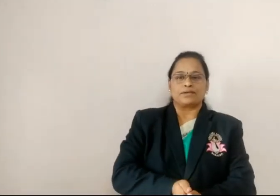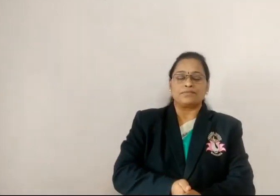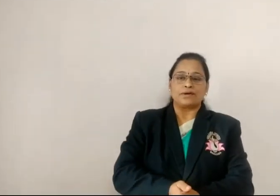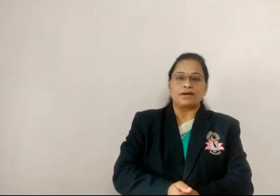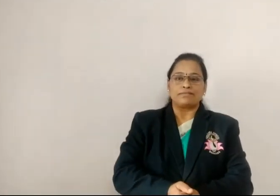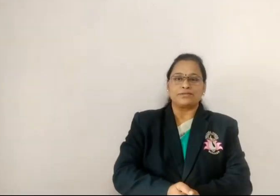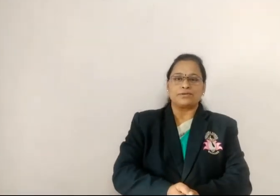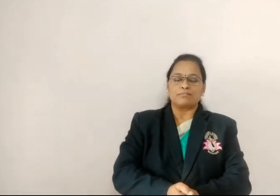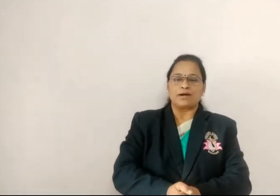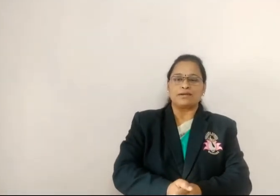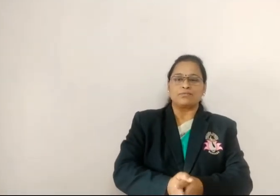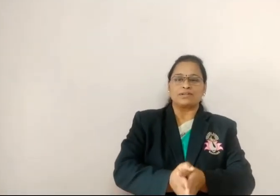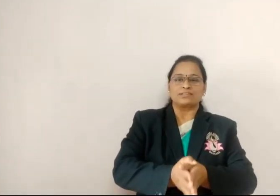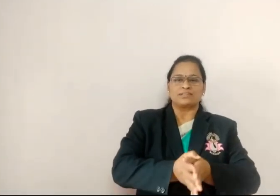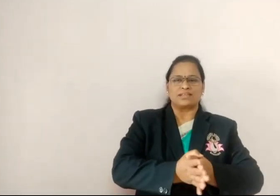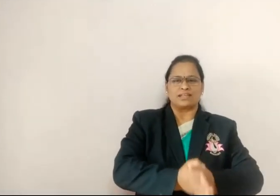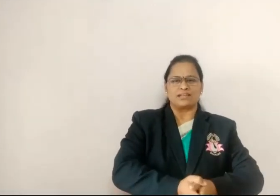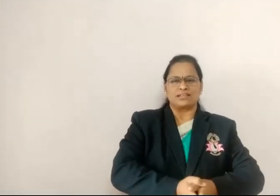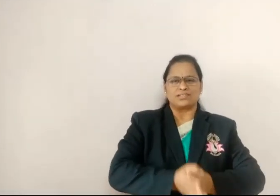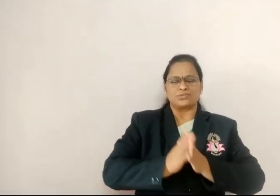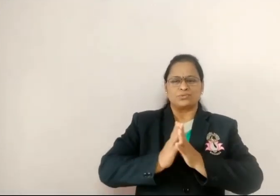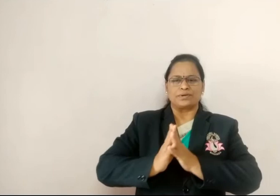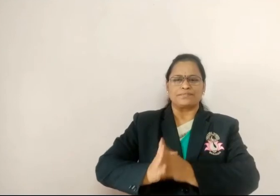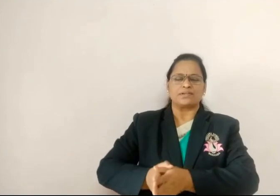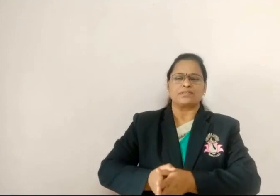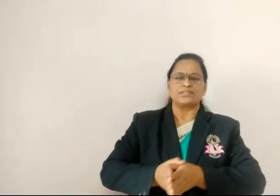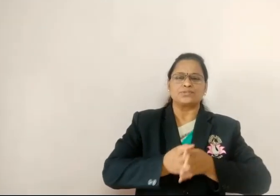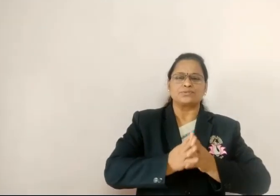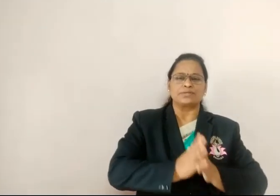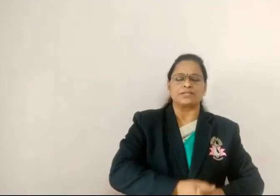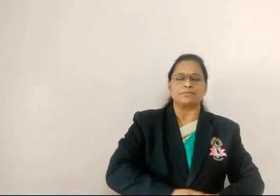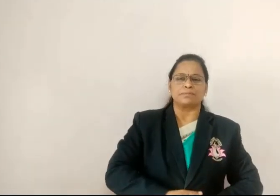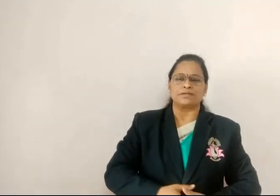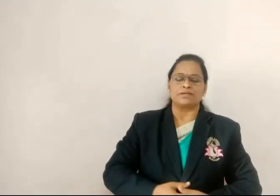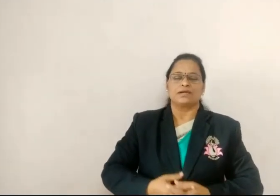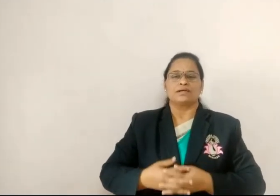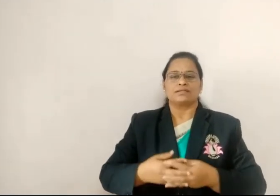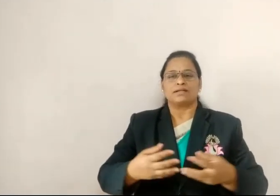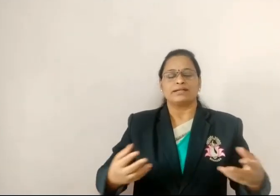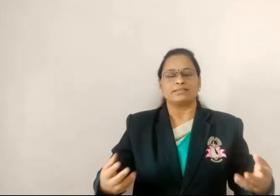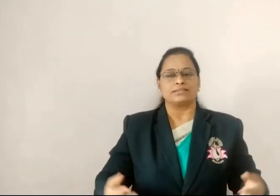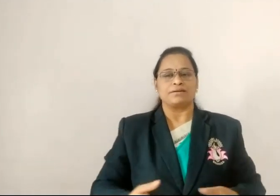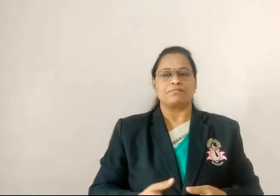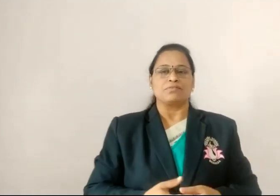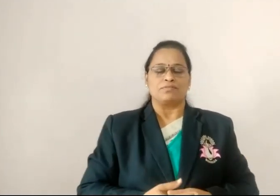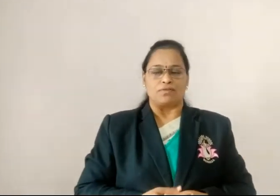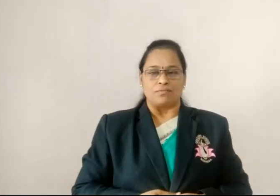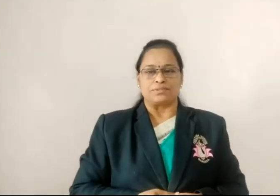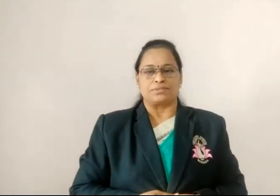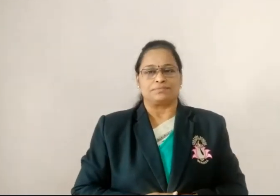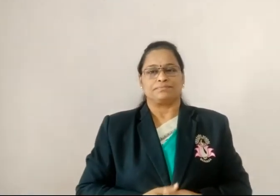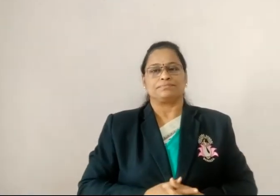you have in your mind what is this NADH2, FADH2, ATP, so let's see their full forms.